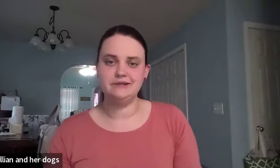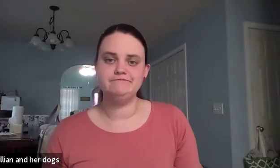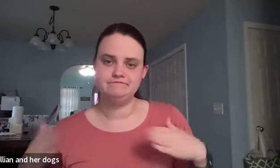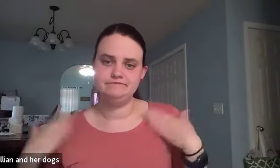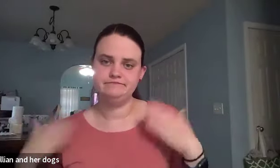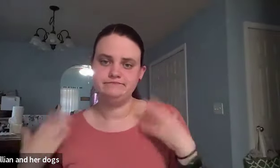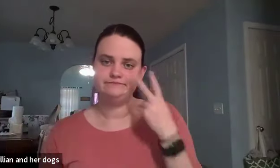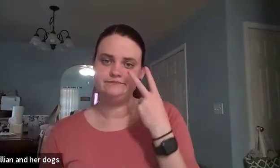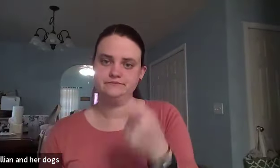like,